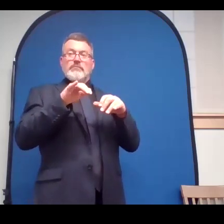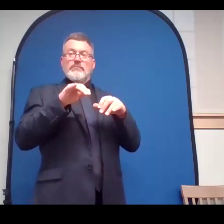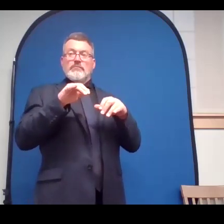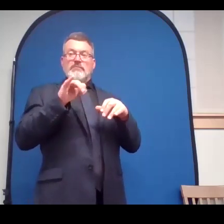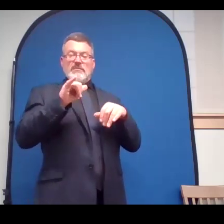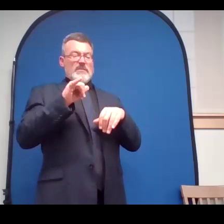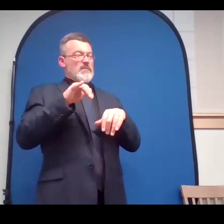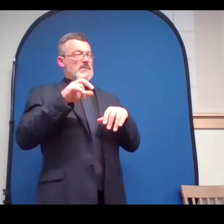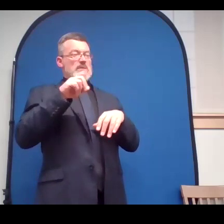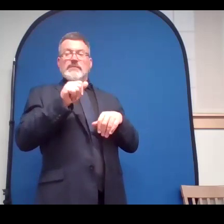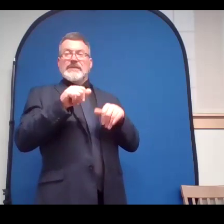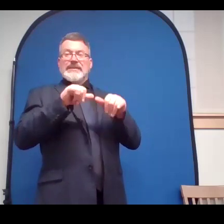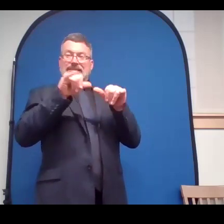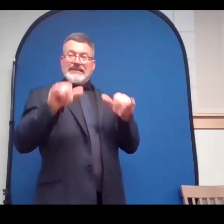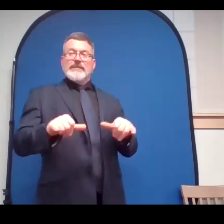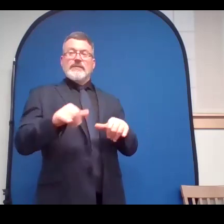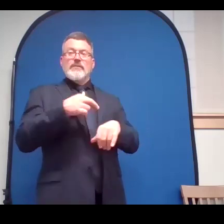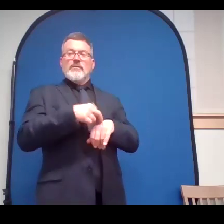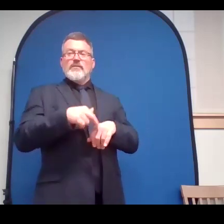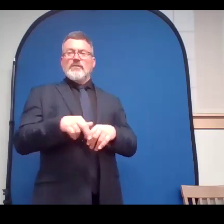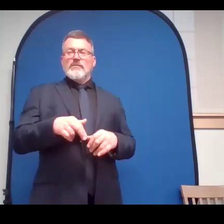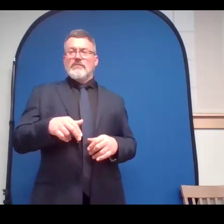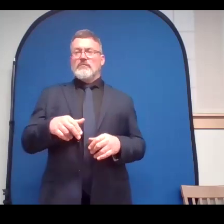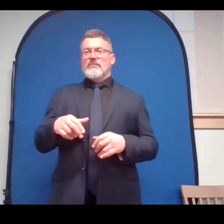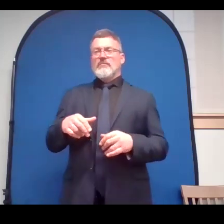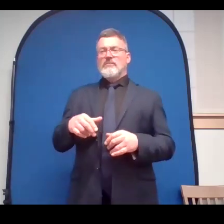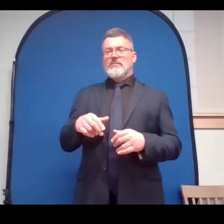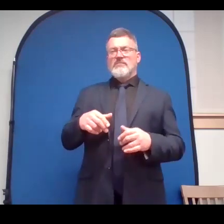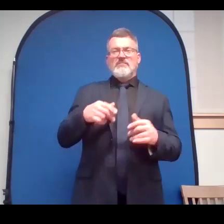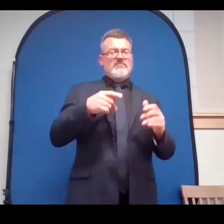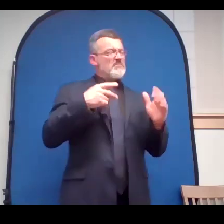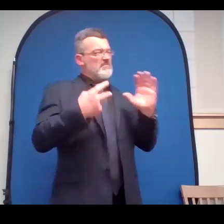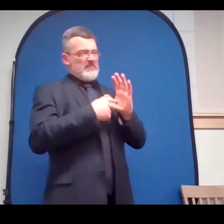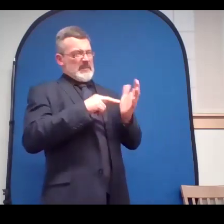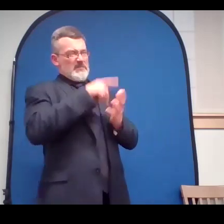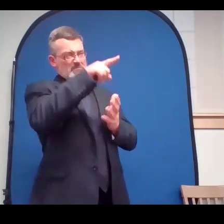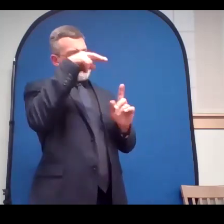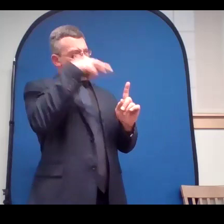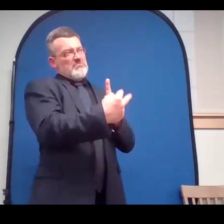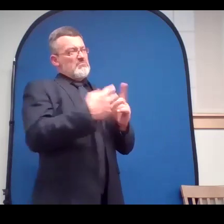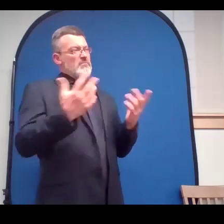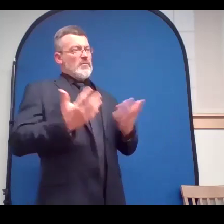see that? Yes, sir. What do you take that to mean? That according to,